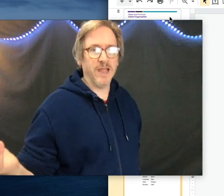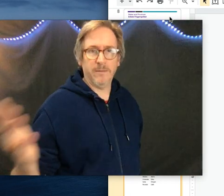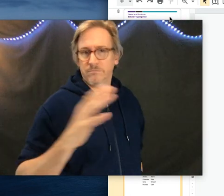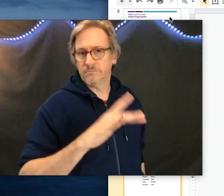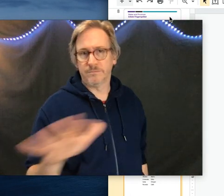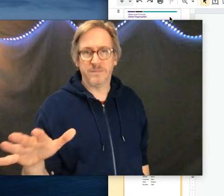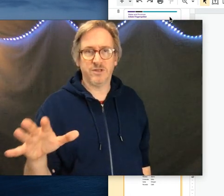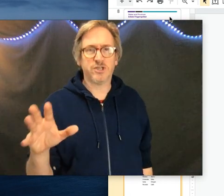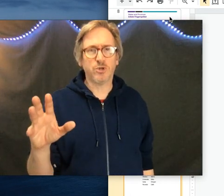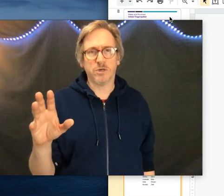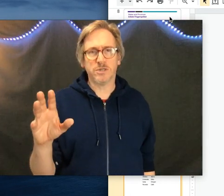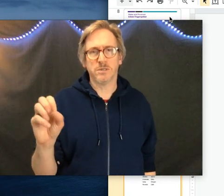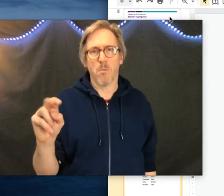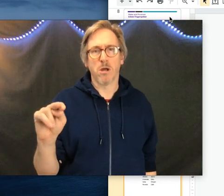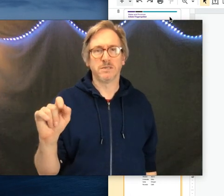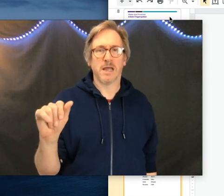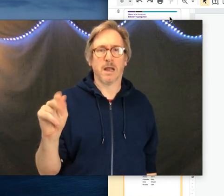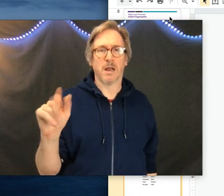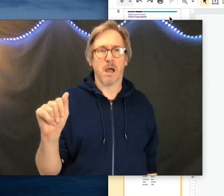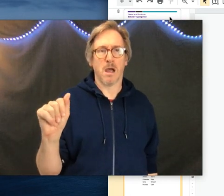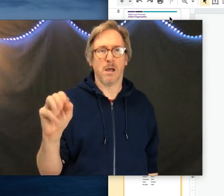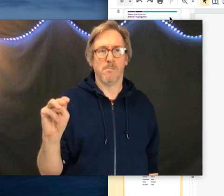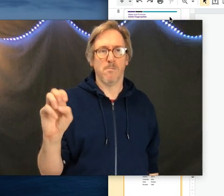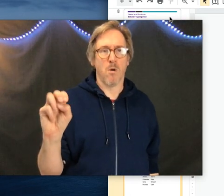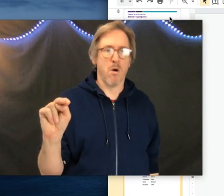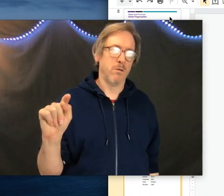full name. They're short.